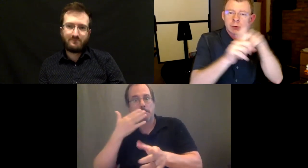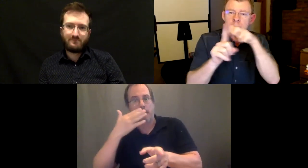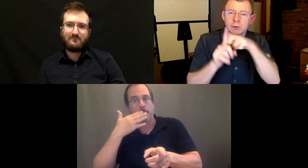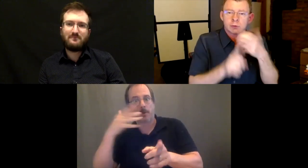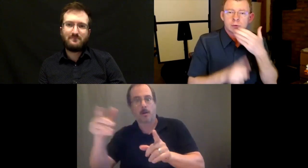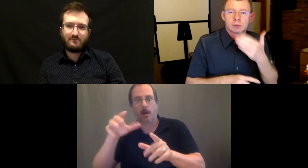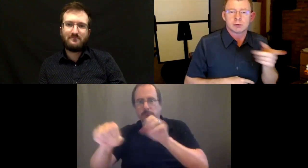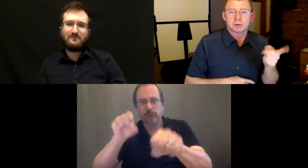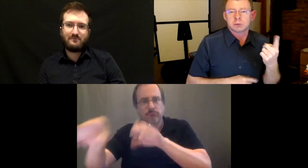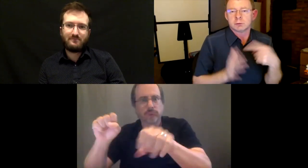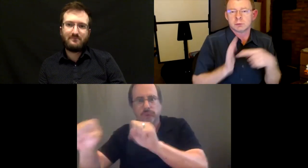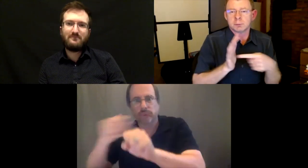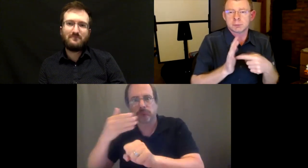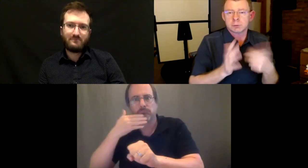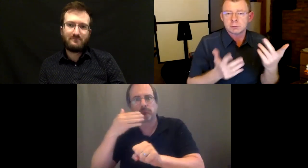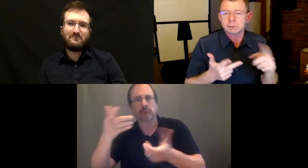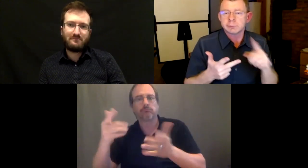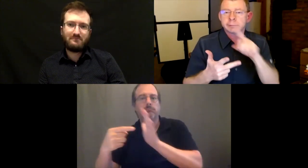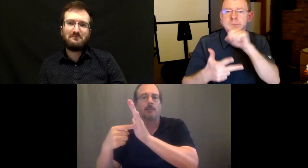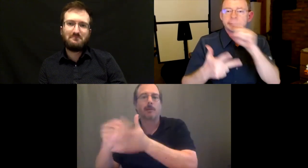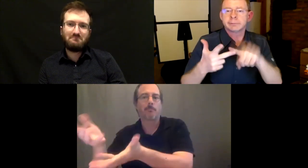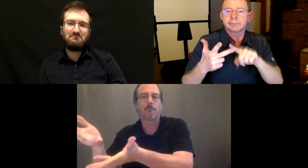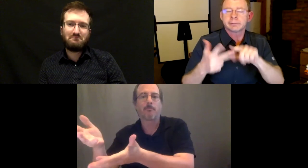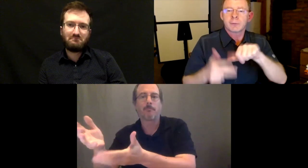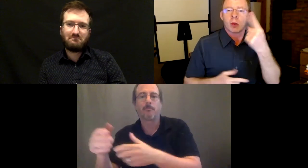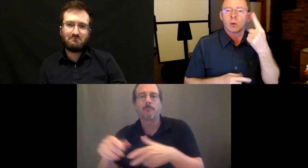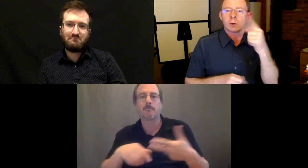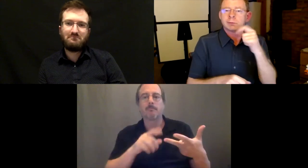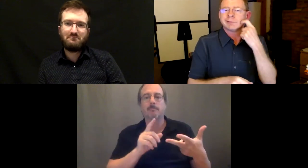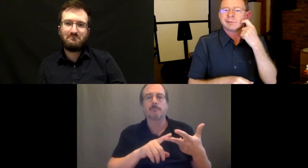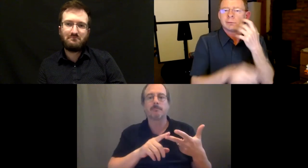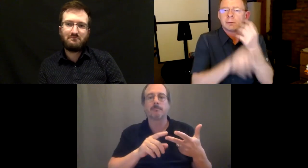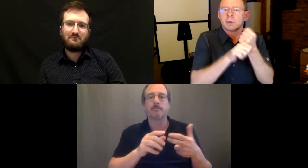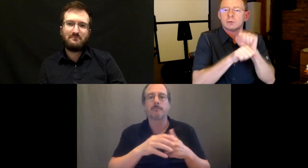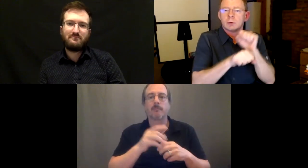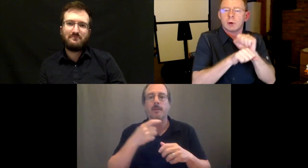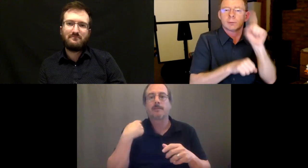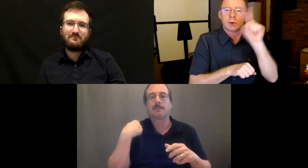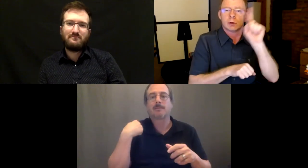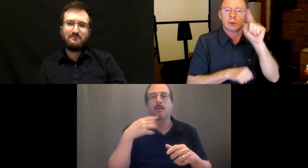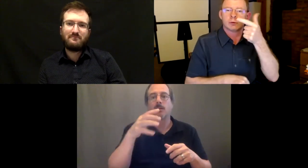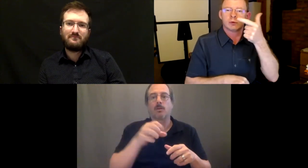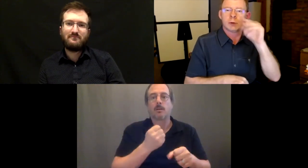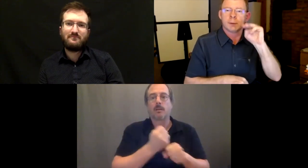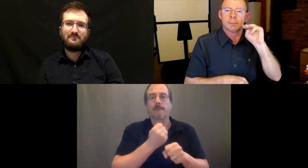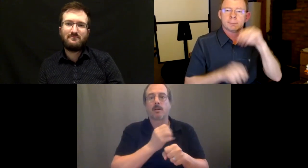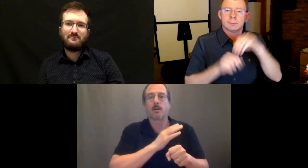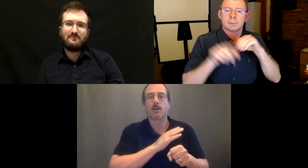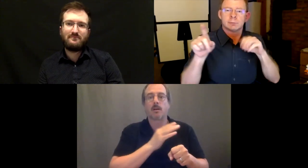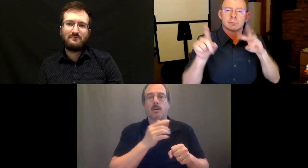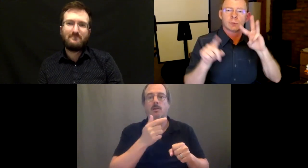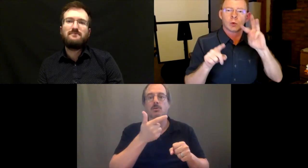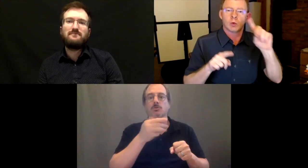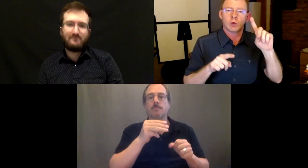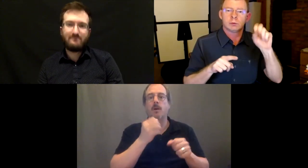They always get great performance reviews because they always complete their tasks. Another one recently got a job at